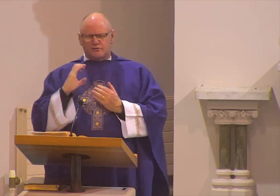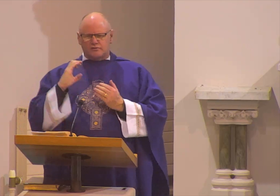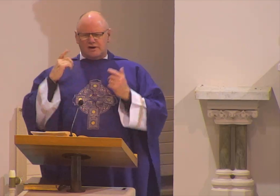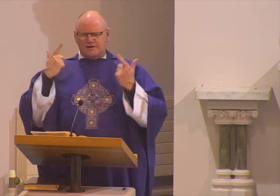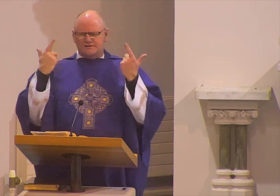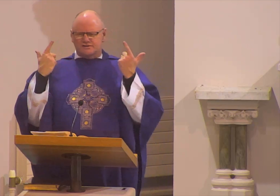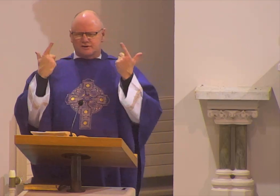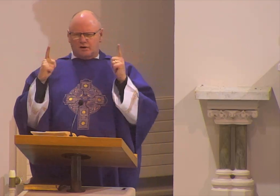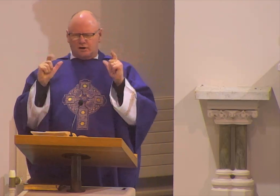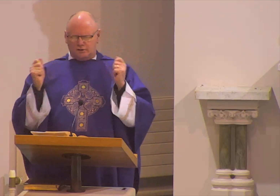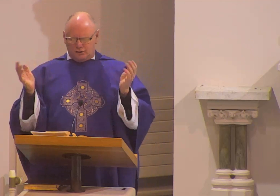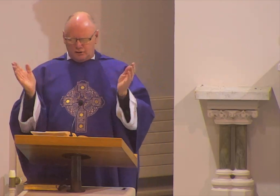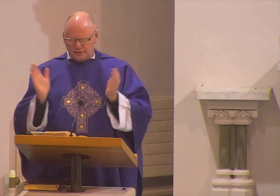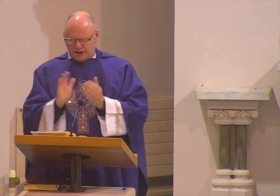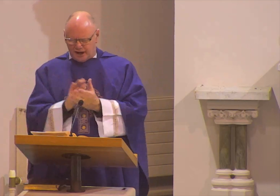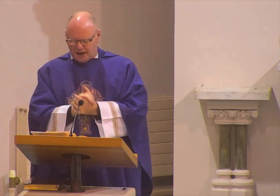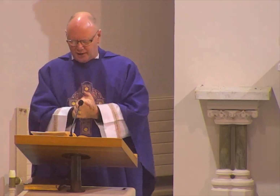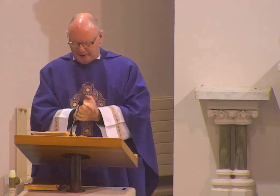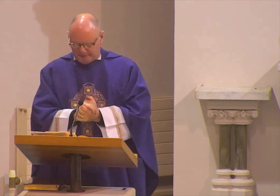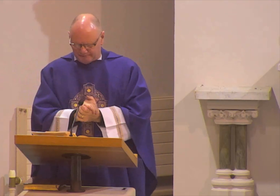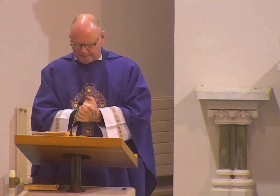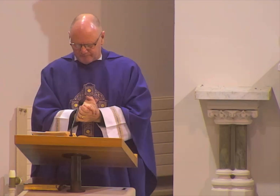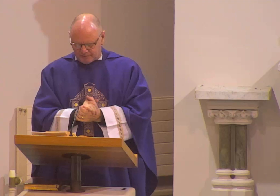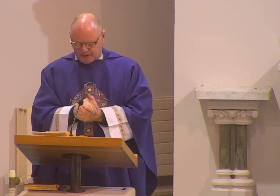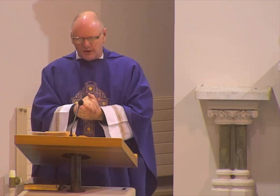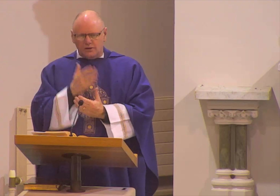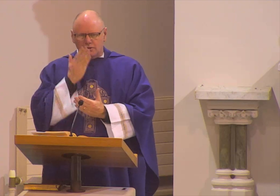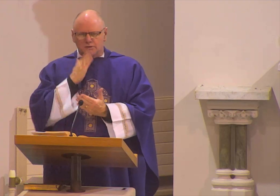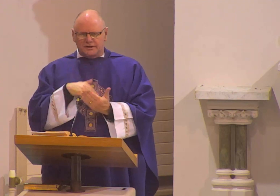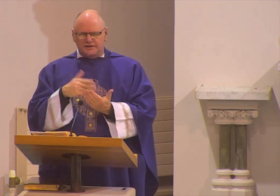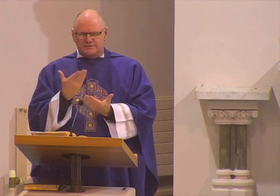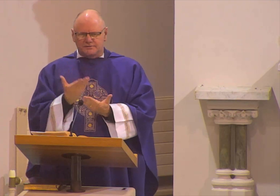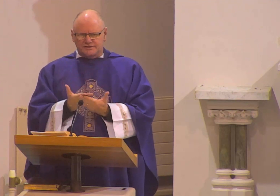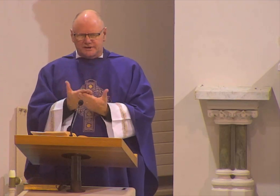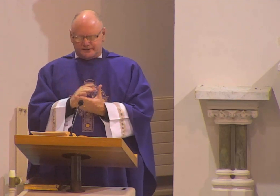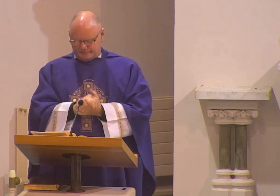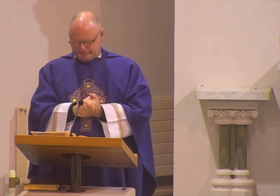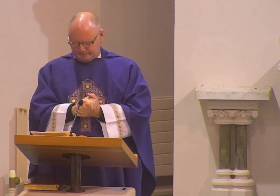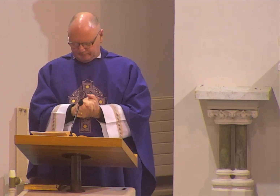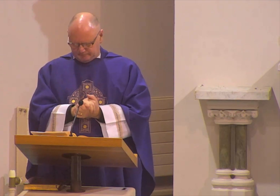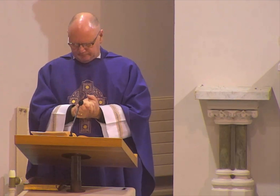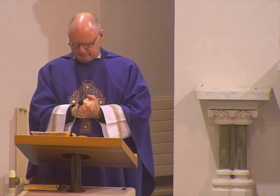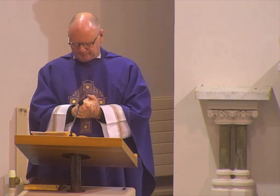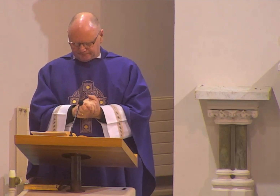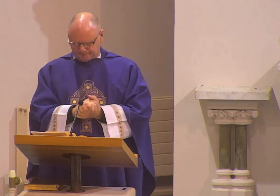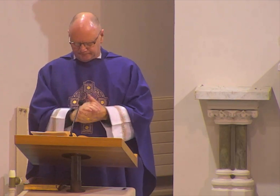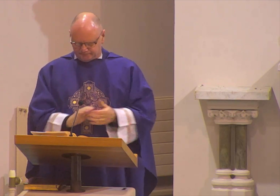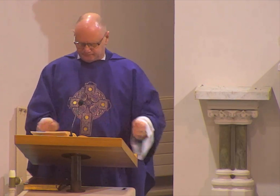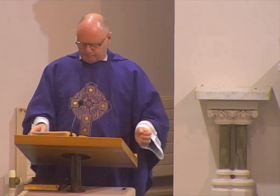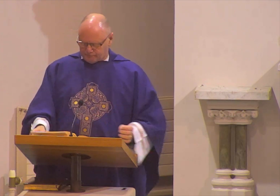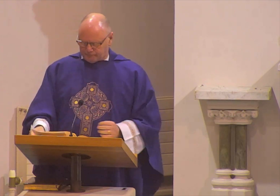them through Christ our Lord. Amen. Please be seated.